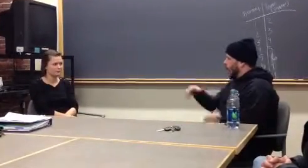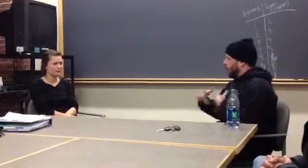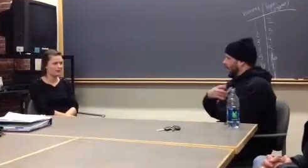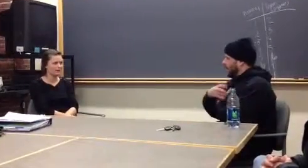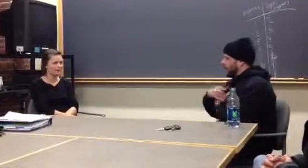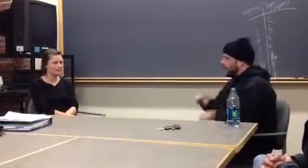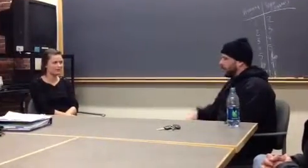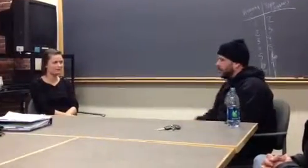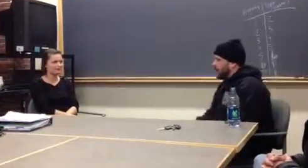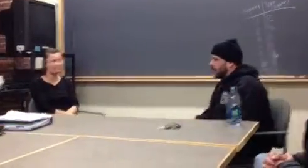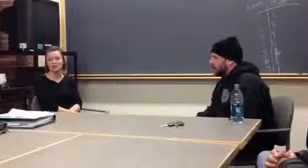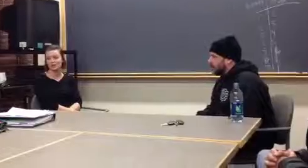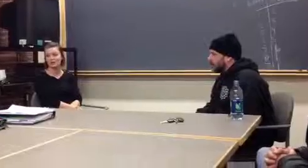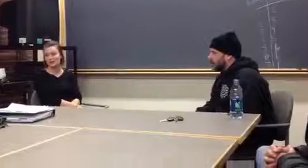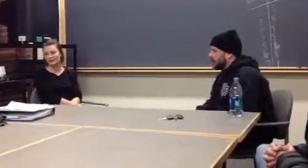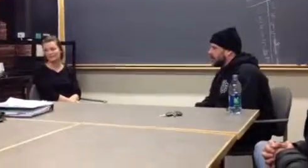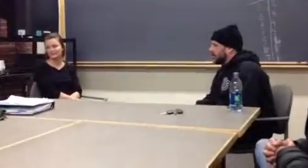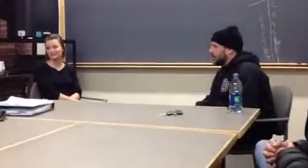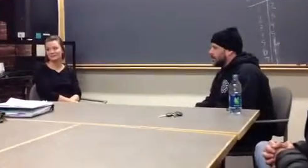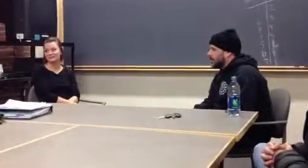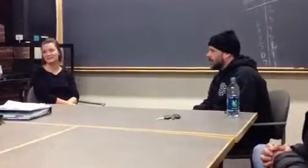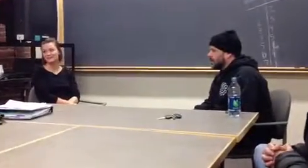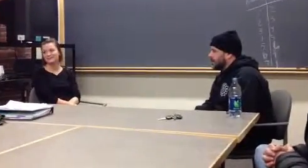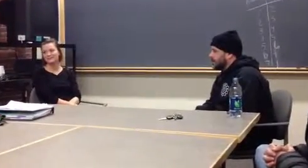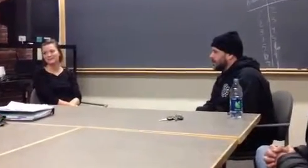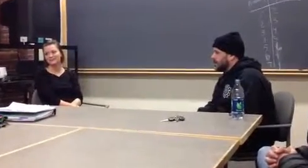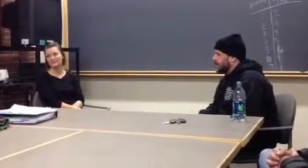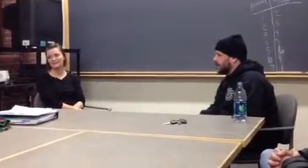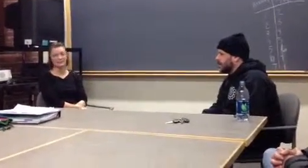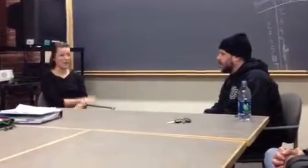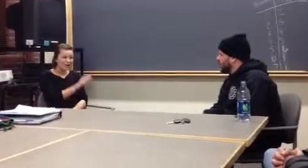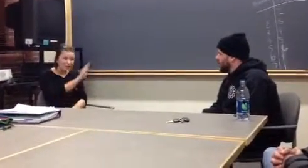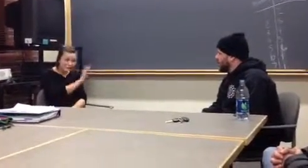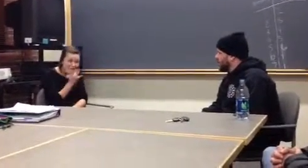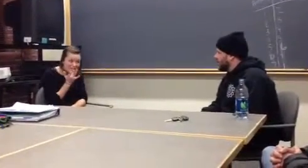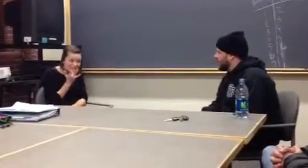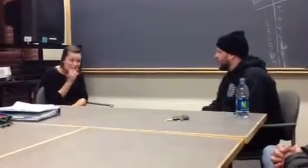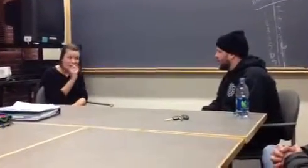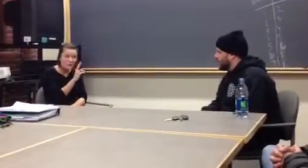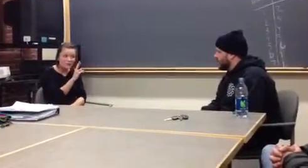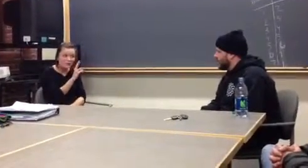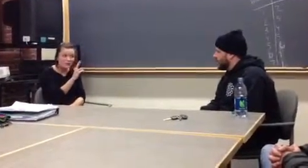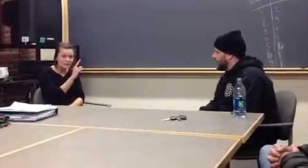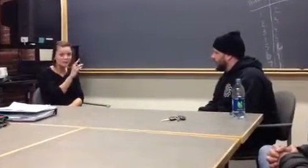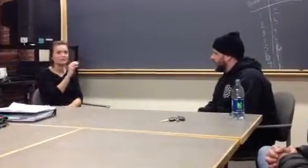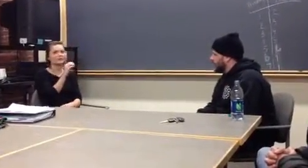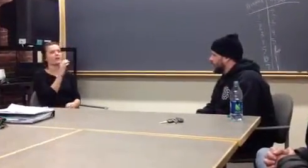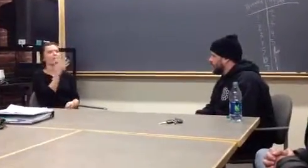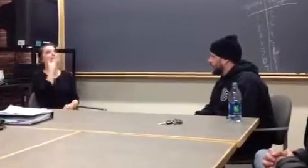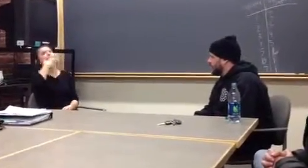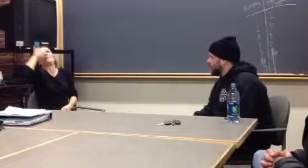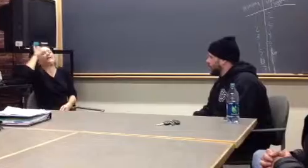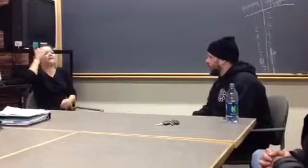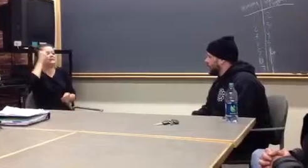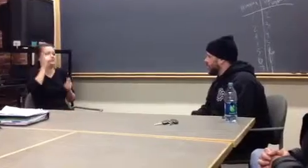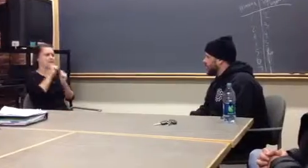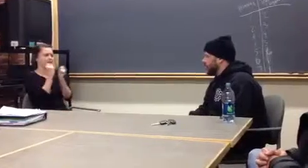My favorite team is the Chicago Bears. Is that just your favorite team, or is that the best team? Like everyone, does everyone think that, or just